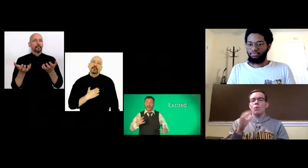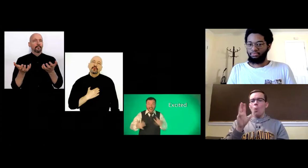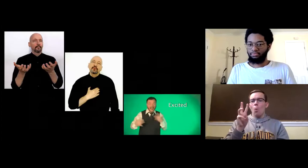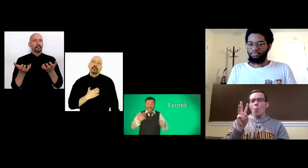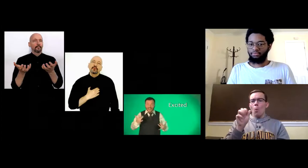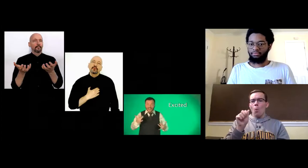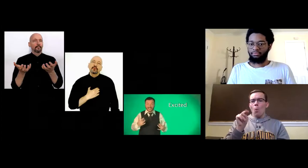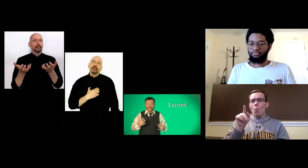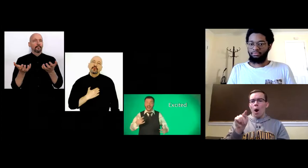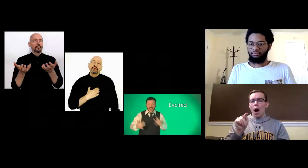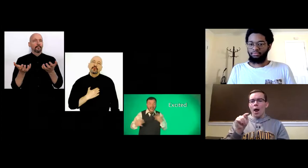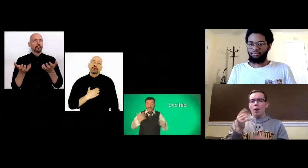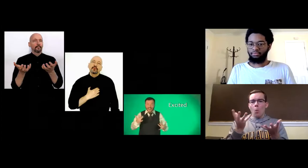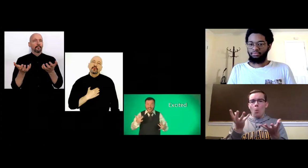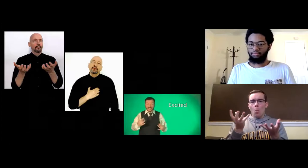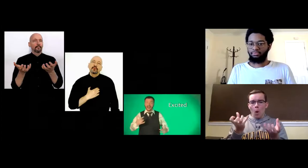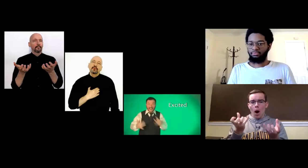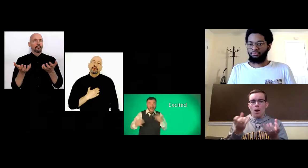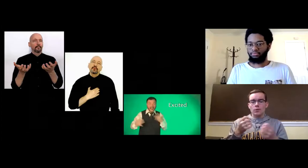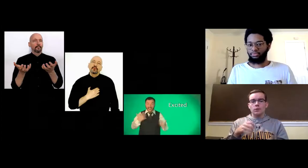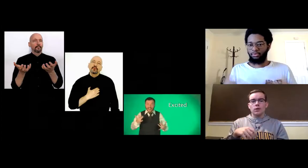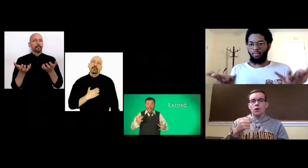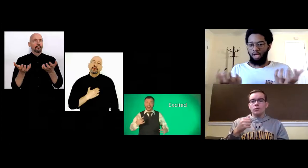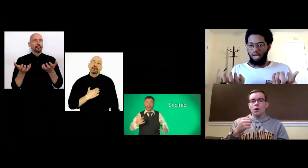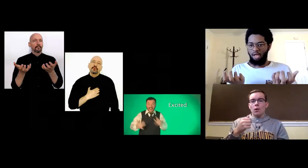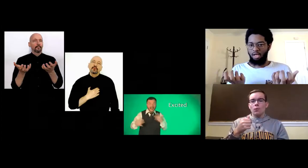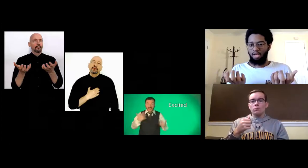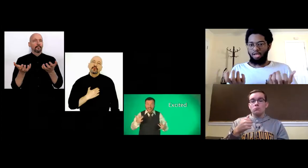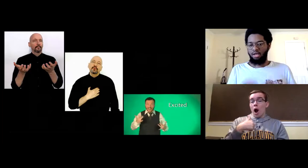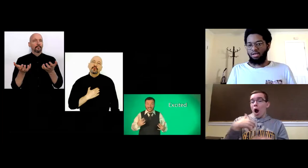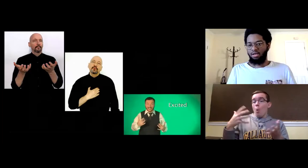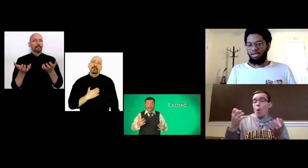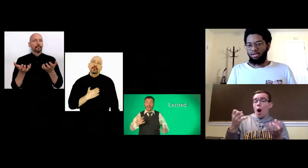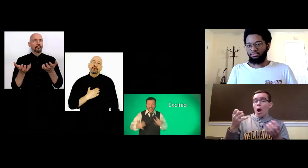The first sign is want.